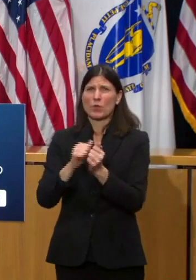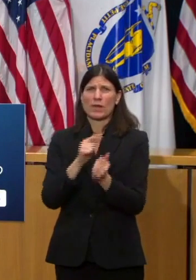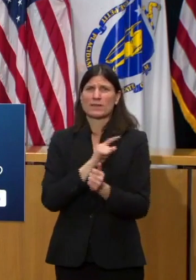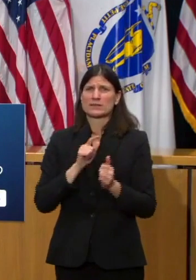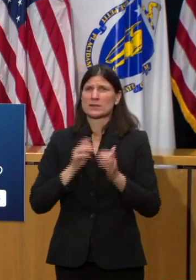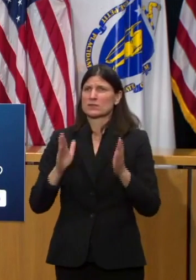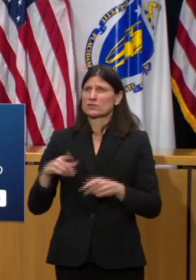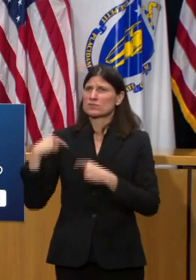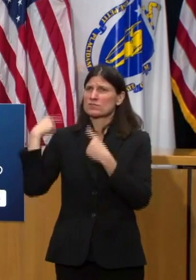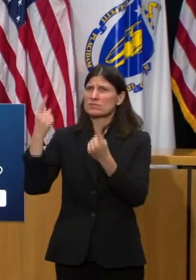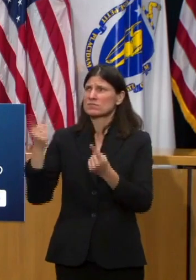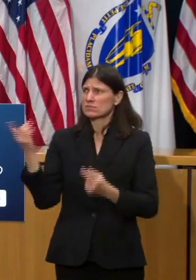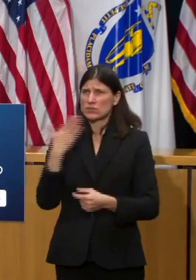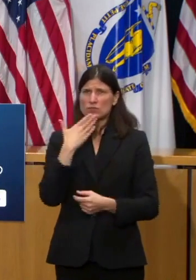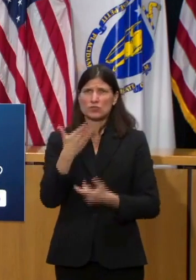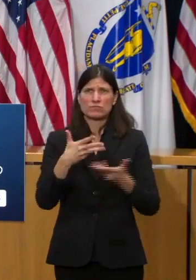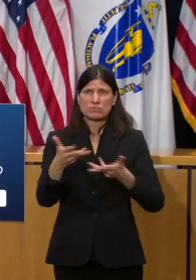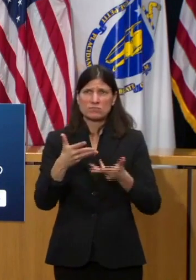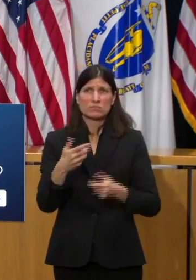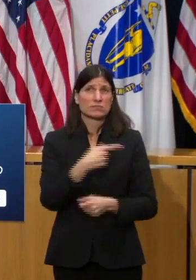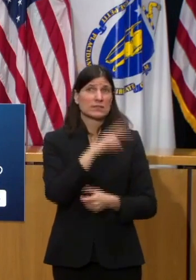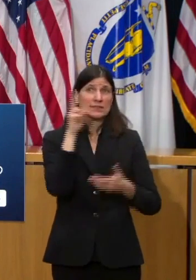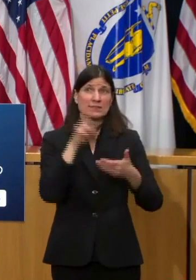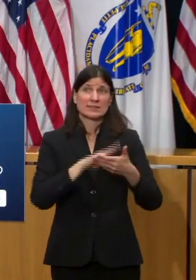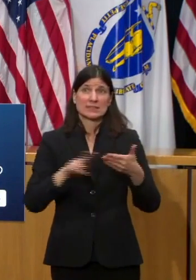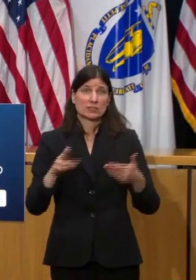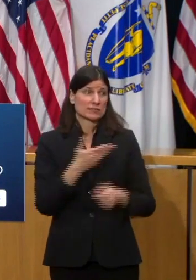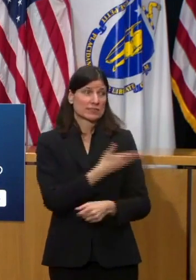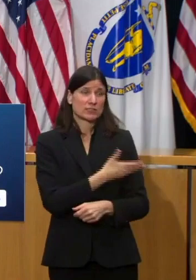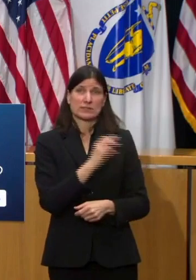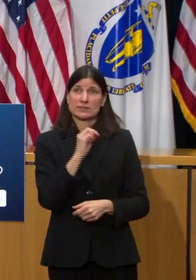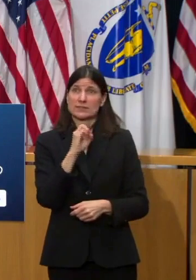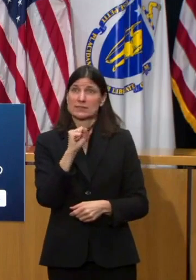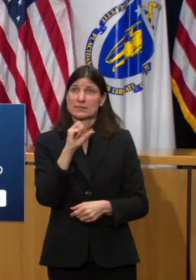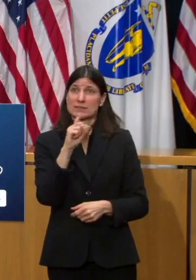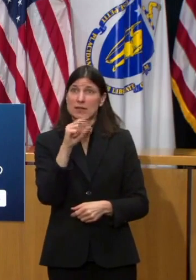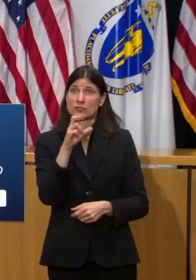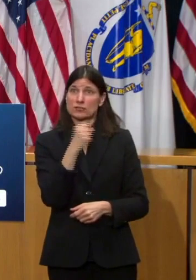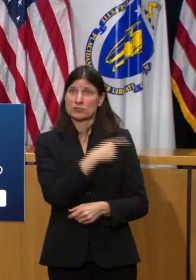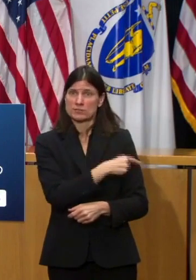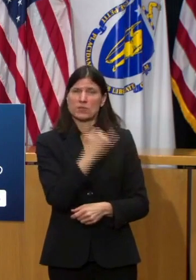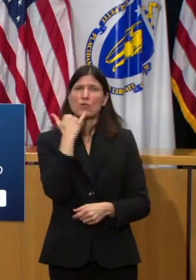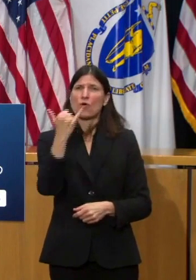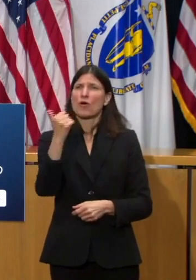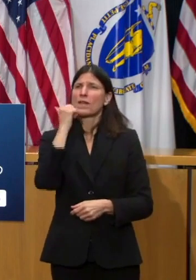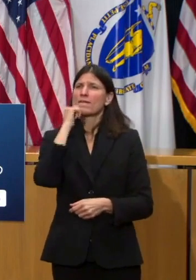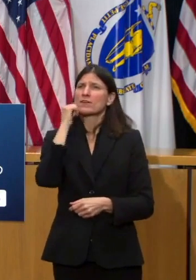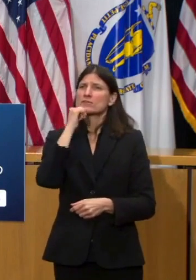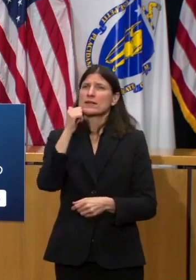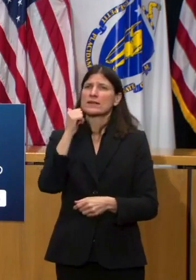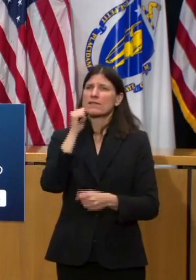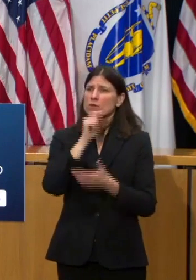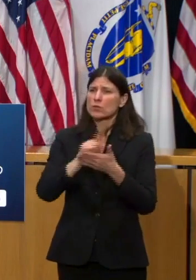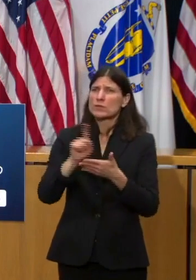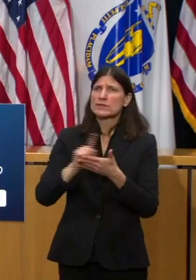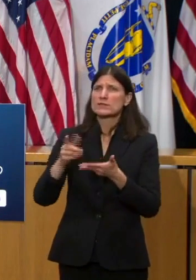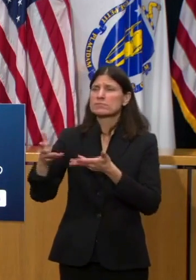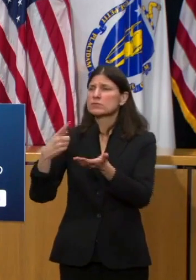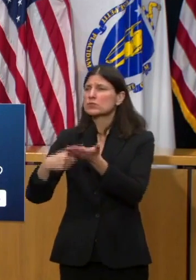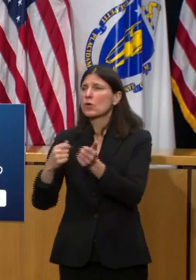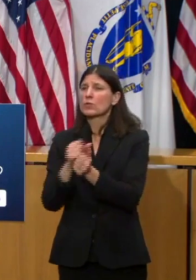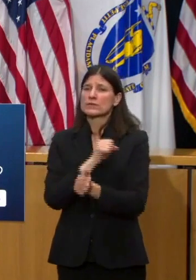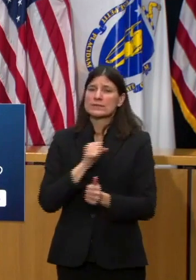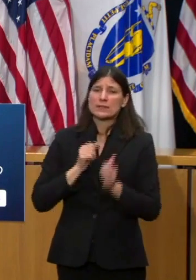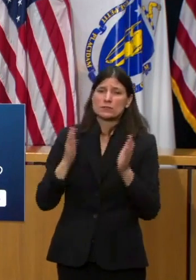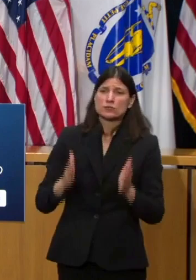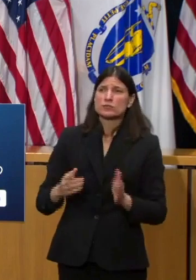least once a week with both the House and the Senate. We provide them with a lot of material and information, and obviously we'll look forward to talking to them